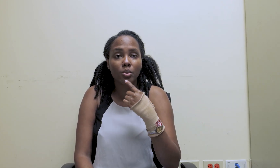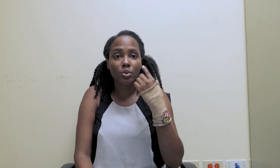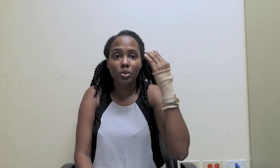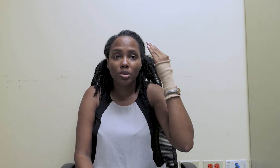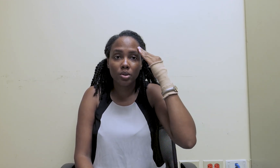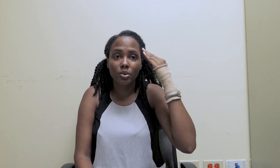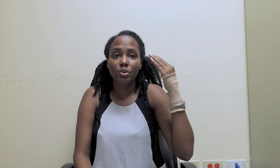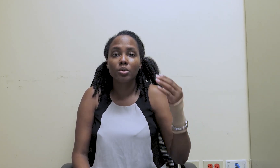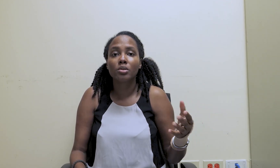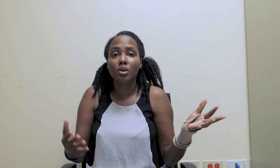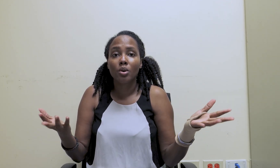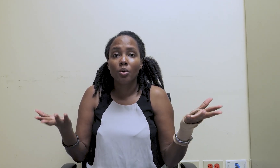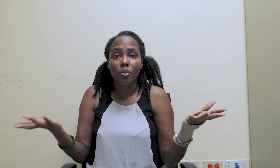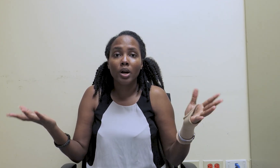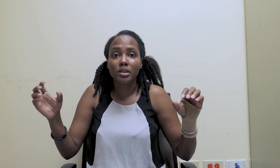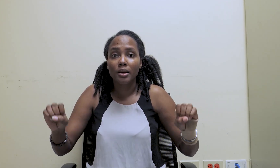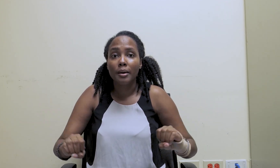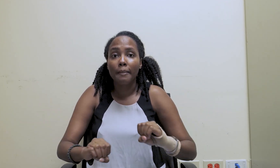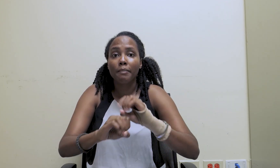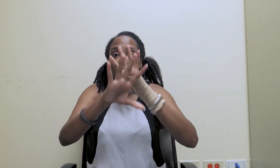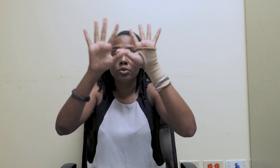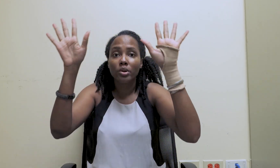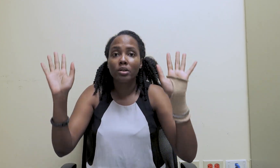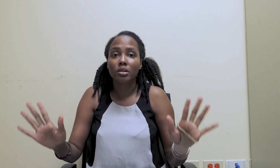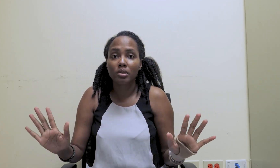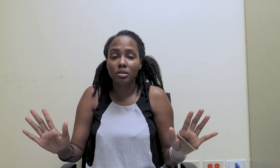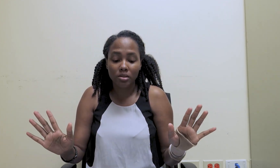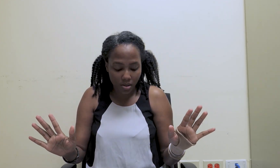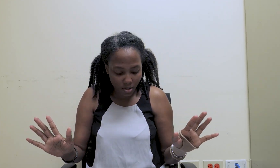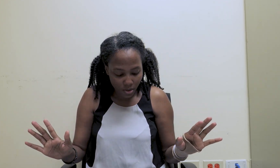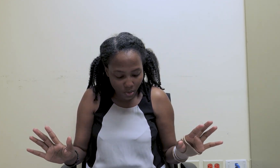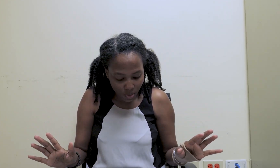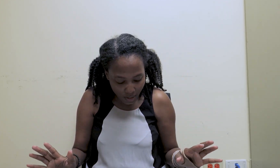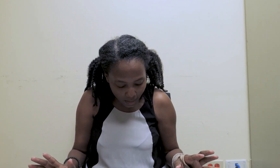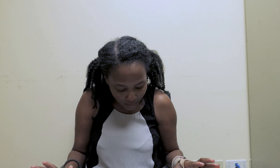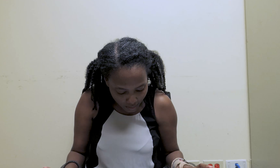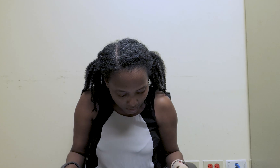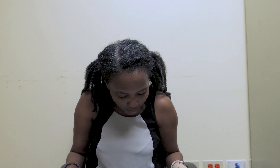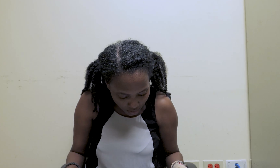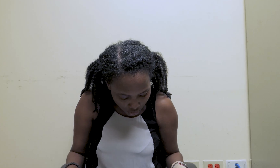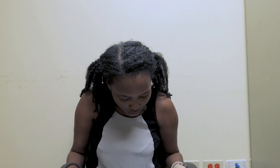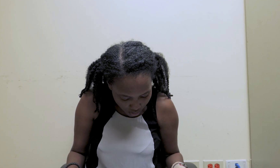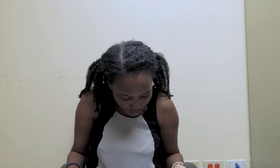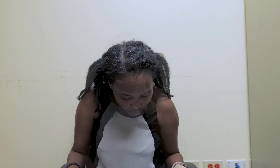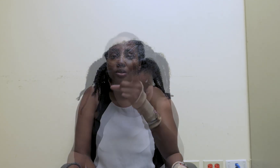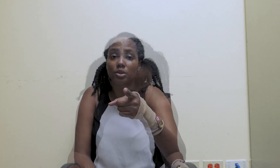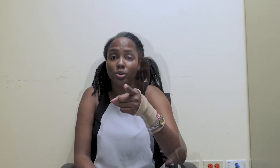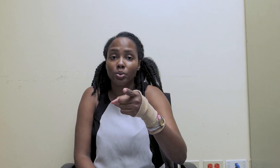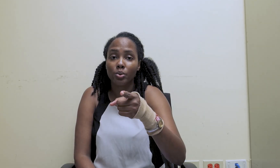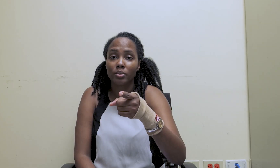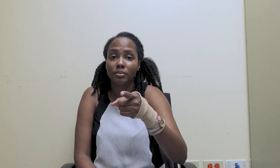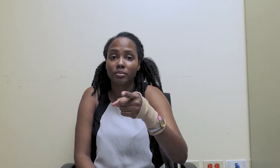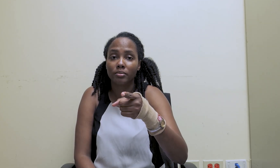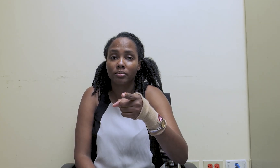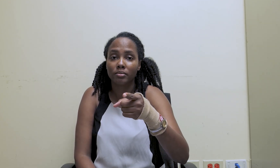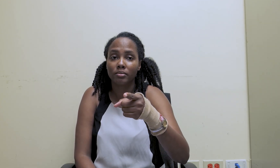Who knows what miracles you can achieve? You